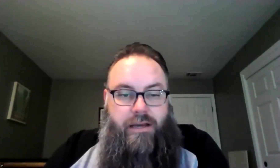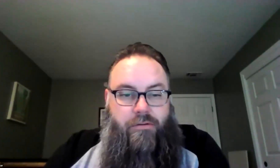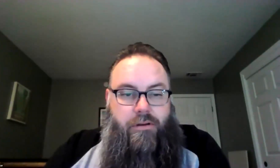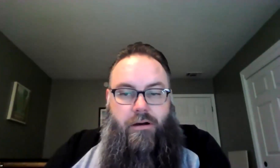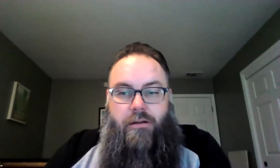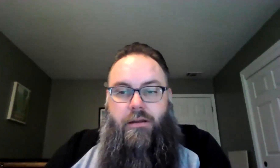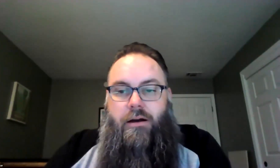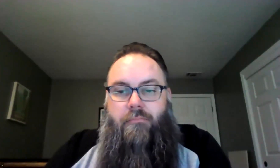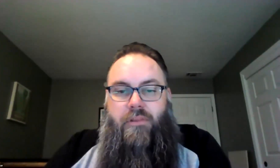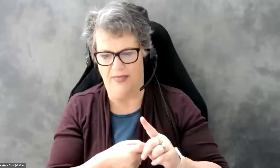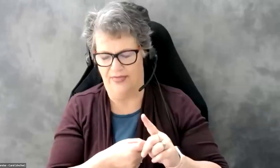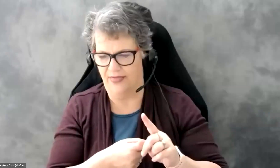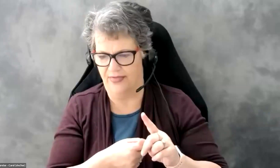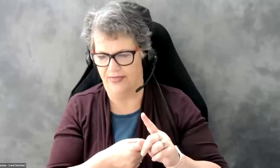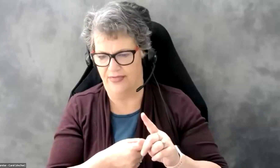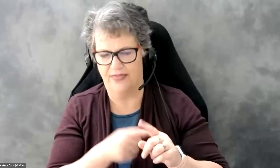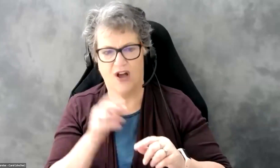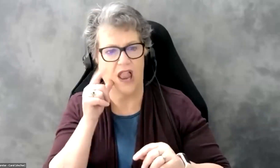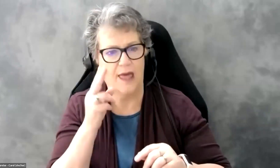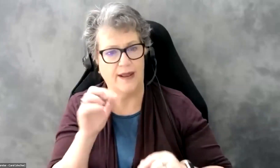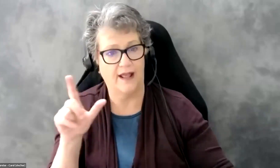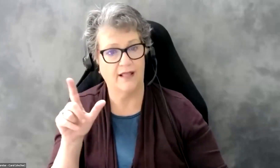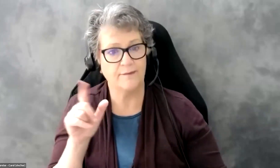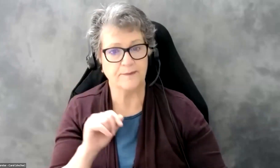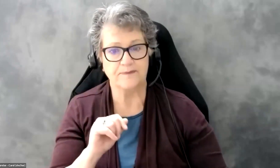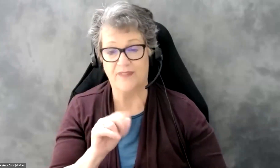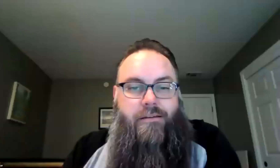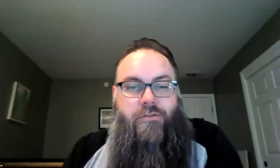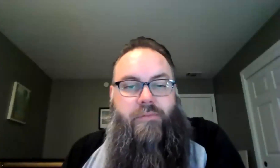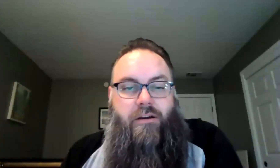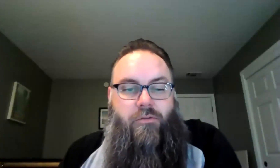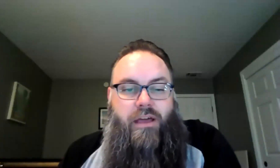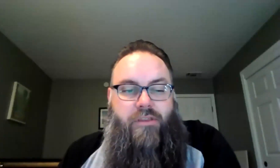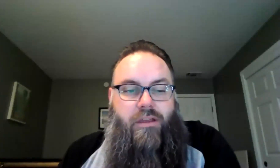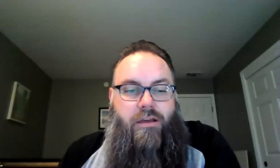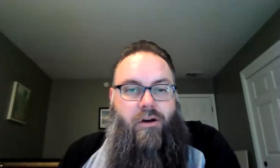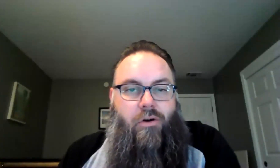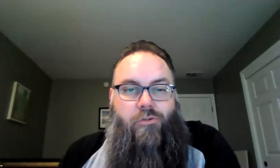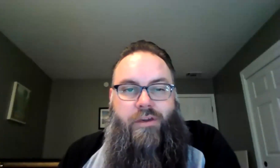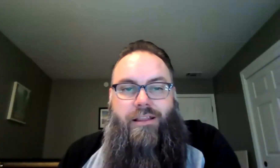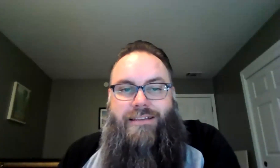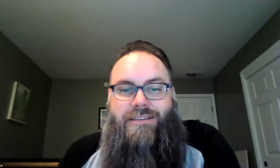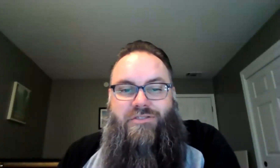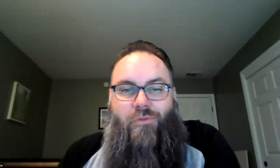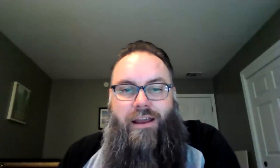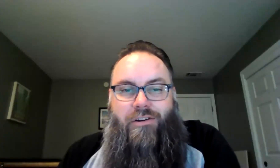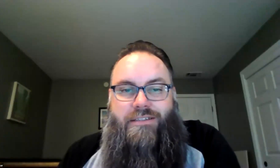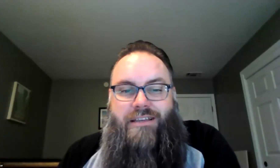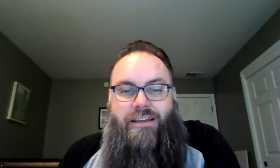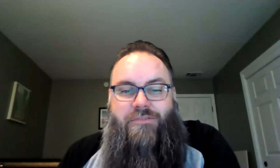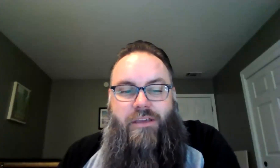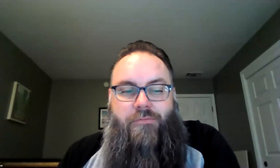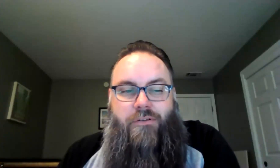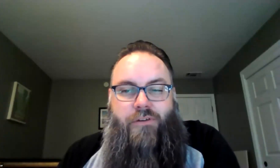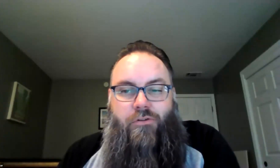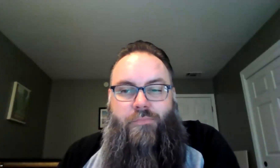last month down on Lemon Hill. So that was a fantastic site, the Lemon Hill, with having the ROP classes right on